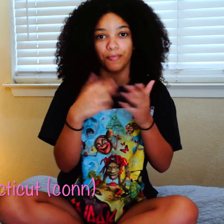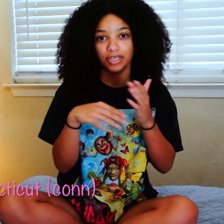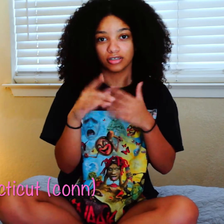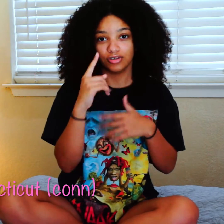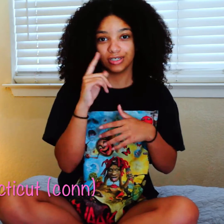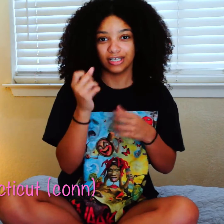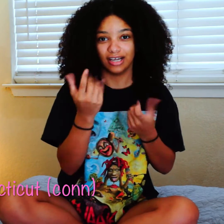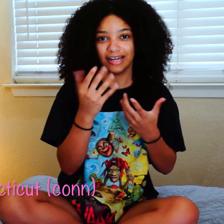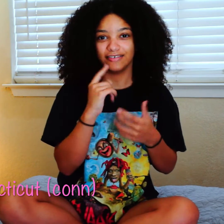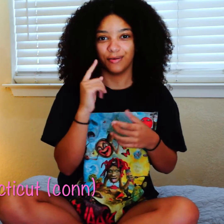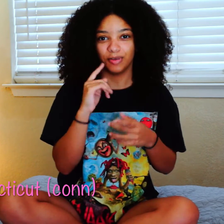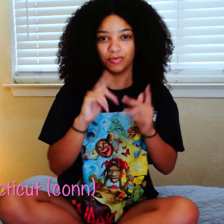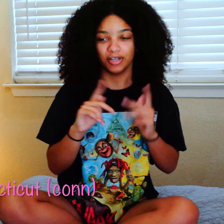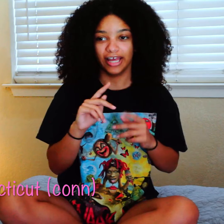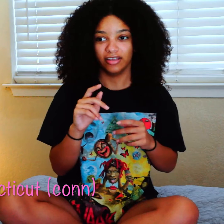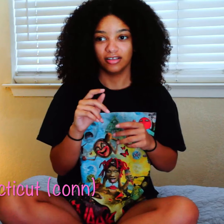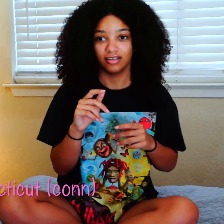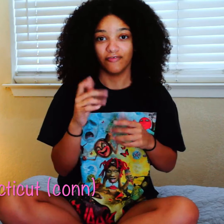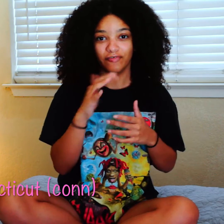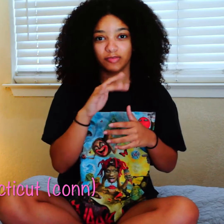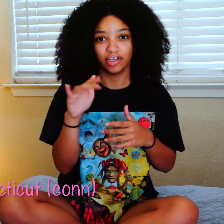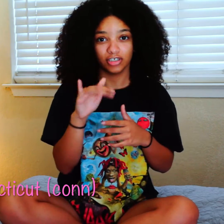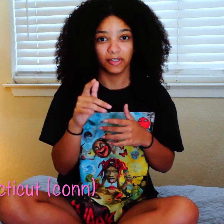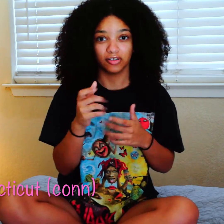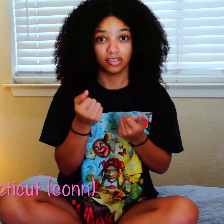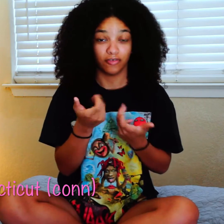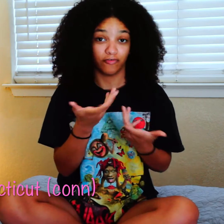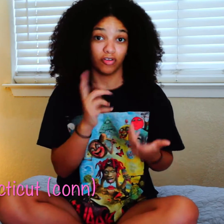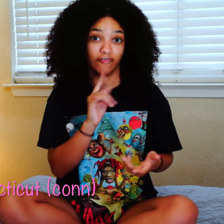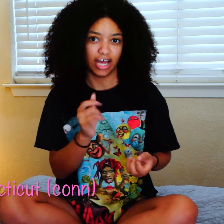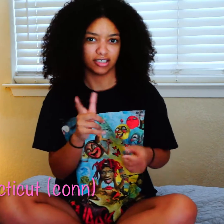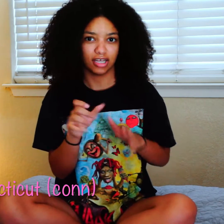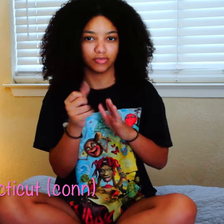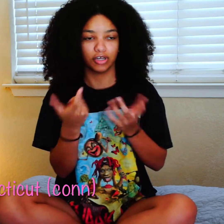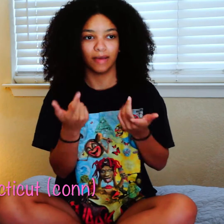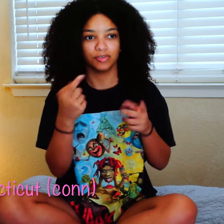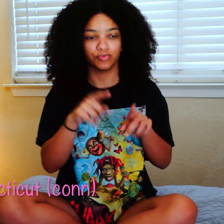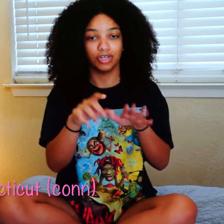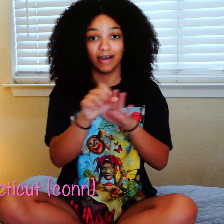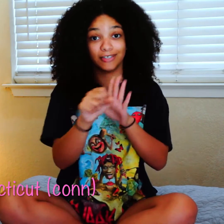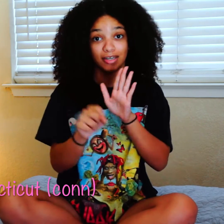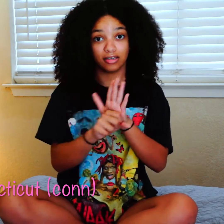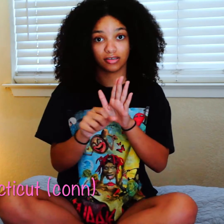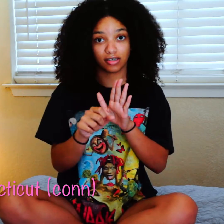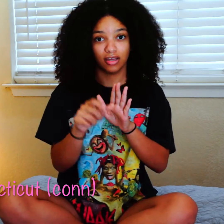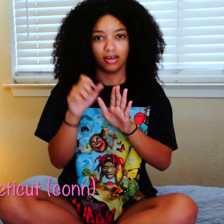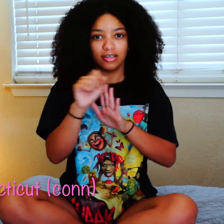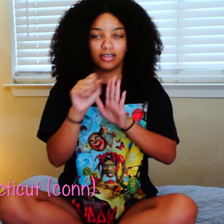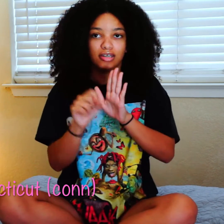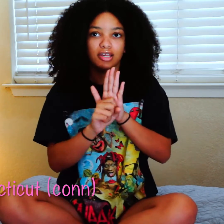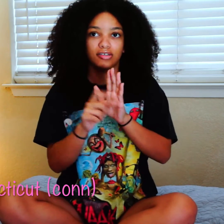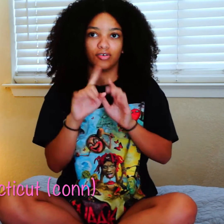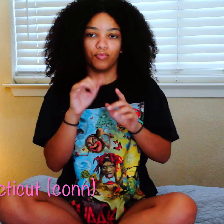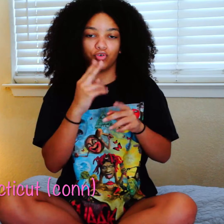basically you're going to see a lot of deaf people be like finger spelling stuff really fast. That's what happens when you have states. States are more